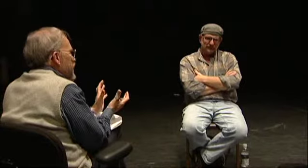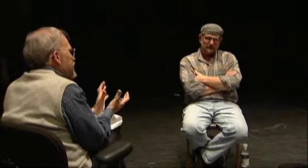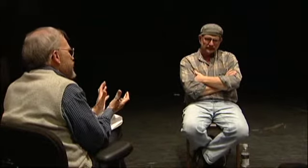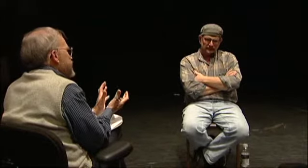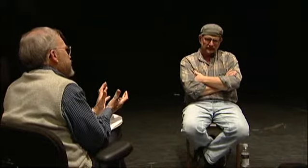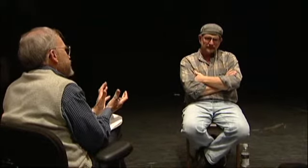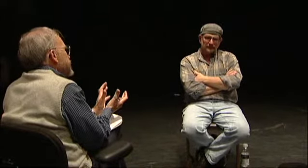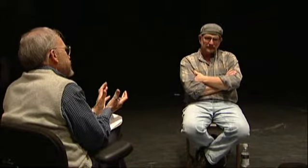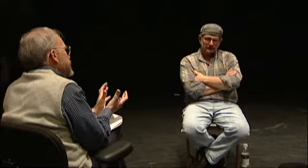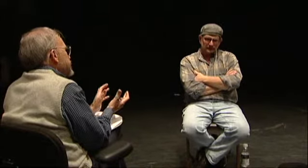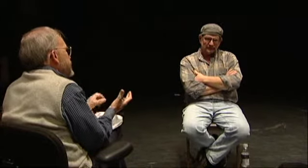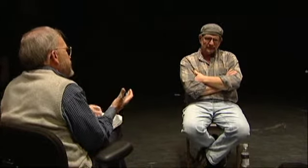moment.